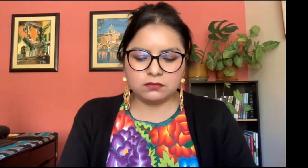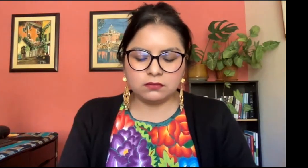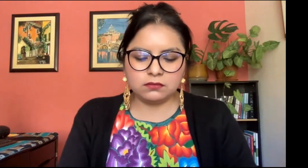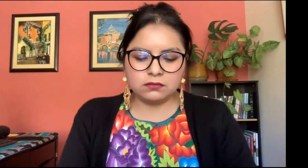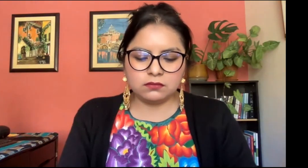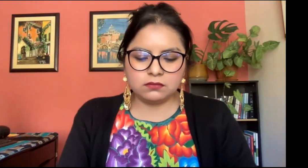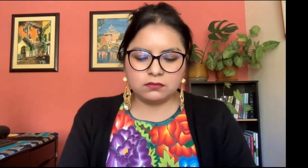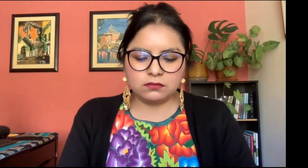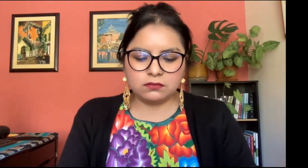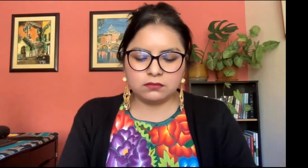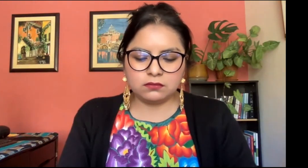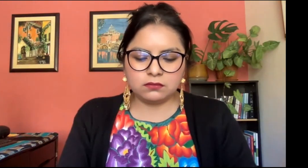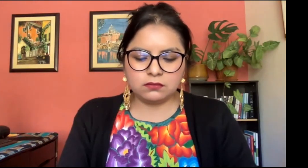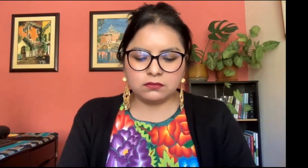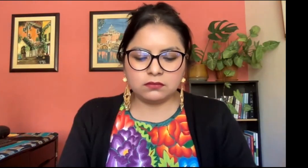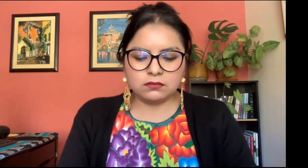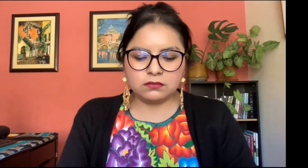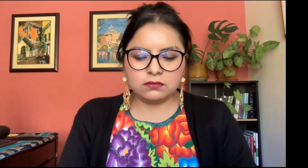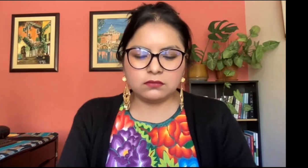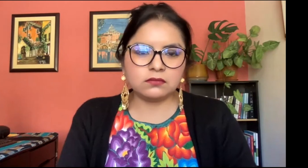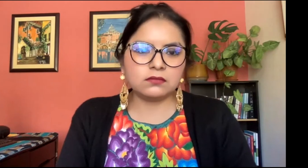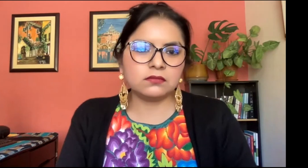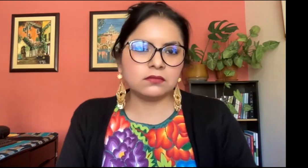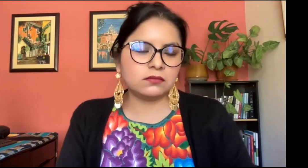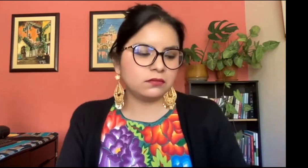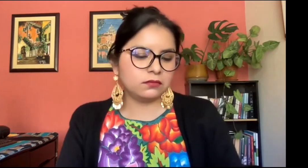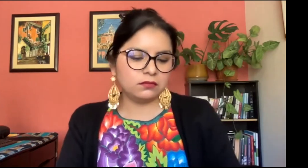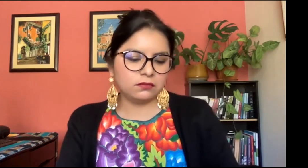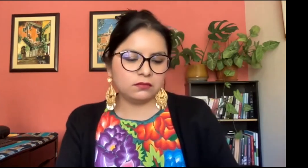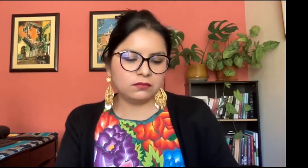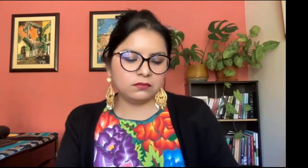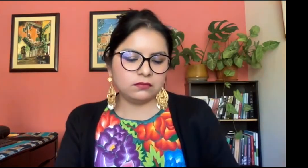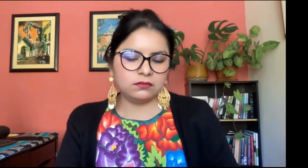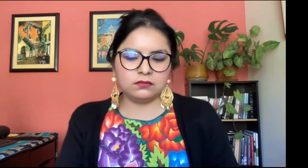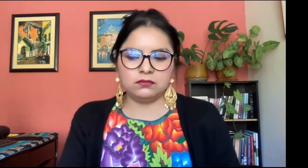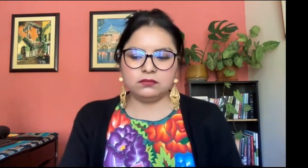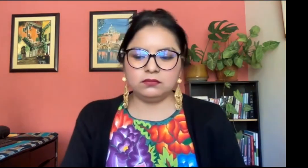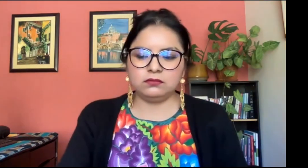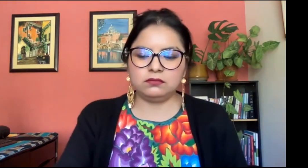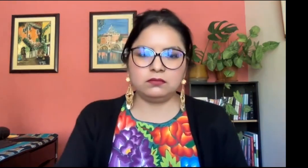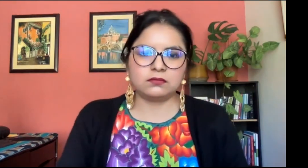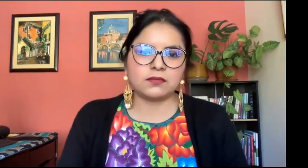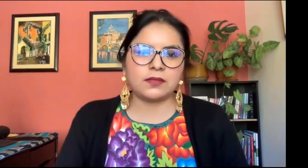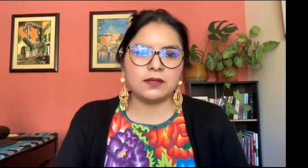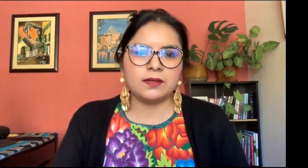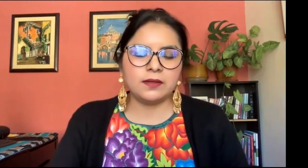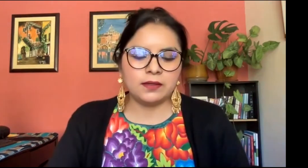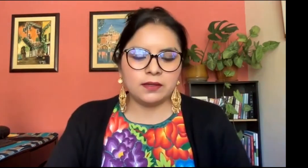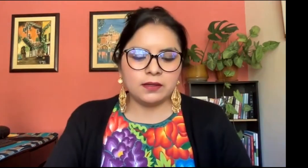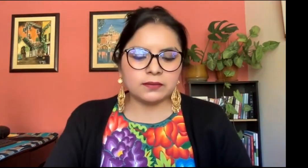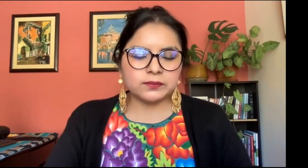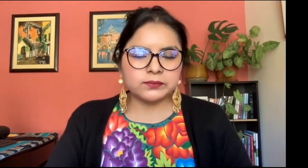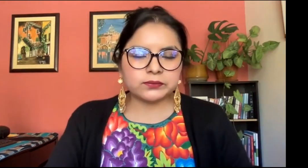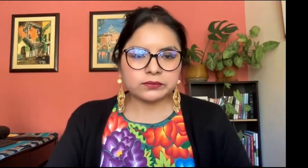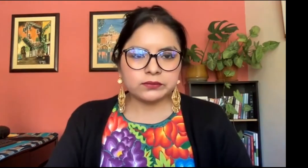that on the outside of the COP, Conference of Indigenous Peoples are not